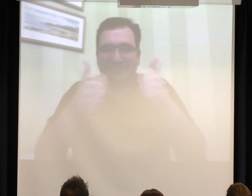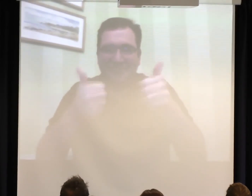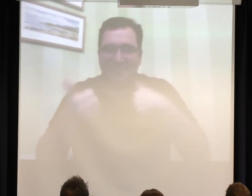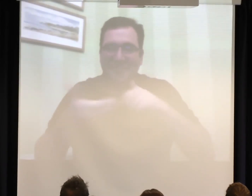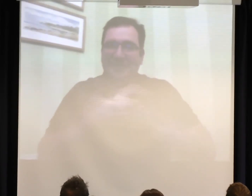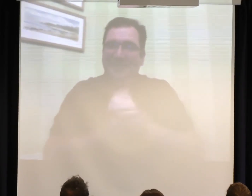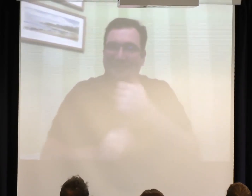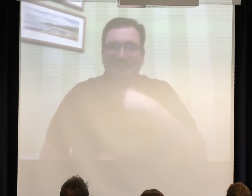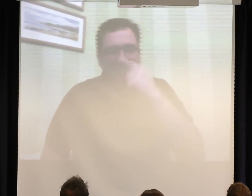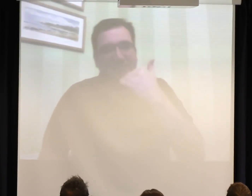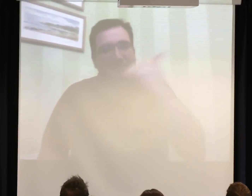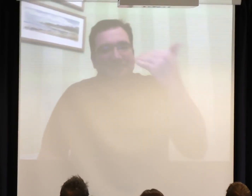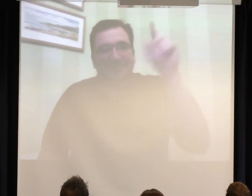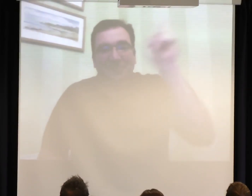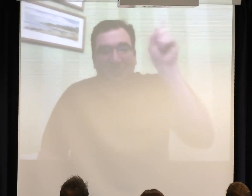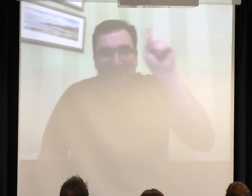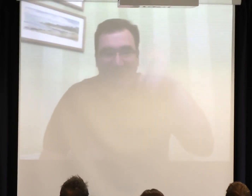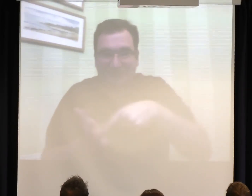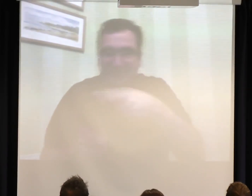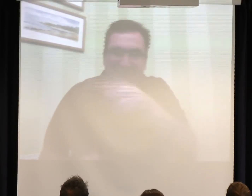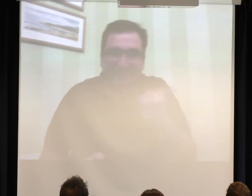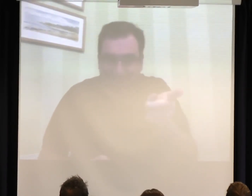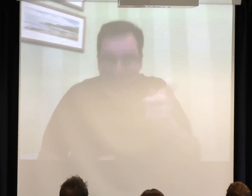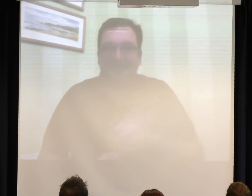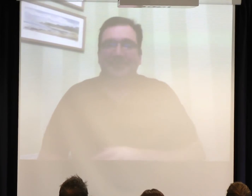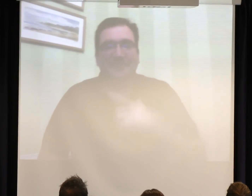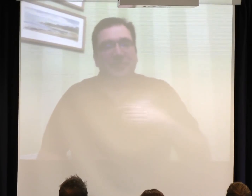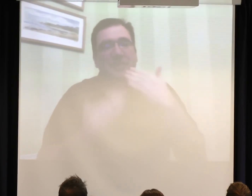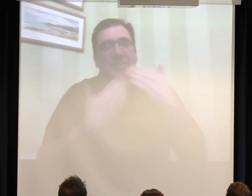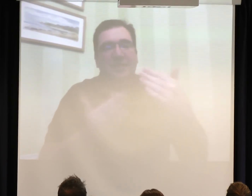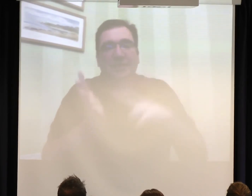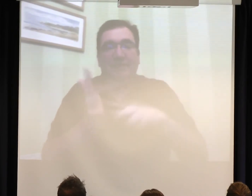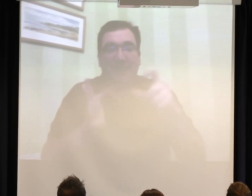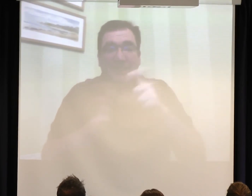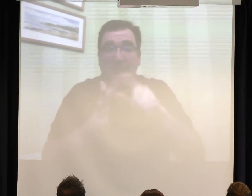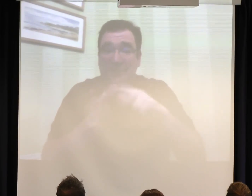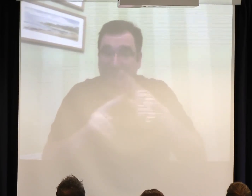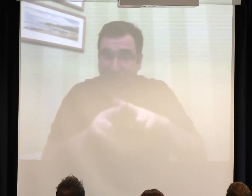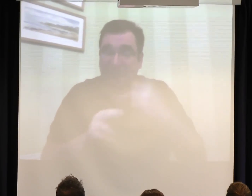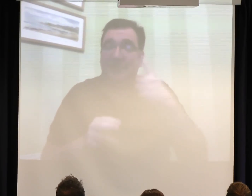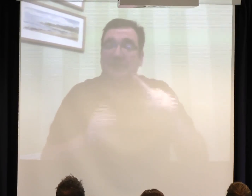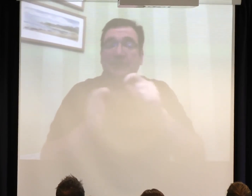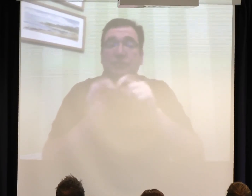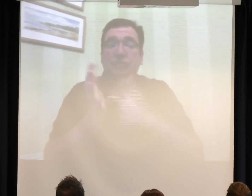Hi everyone. I'm really pleased to be able to say a few words today to all of you. I'd like to thank Vic Deff, first of